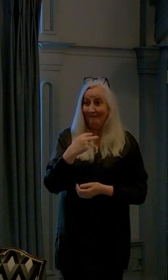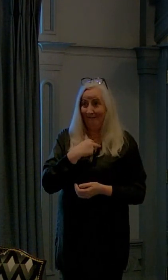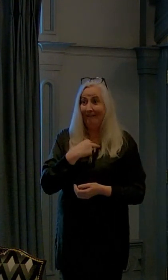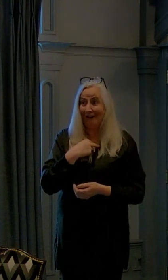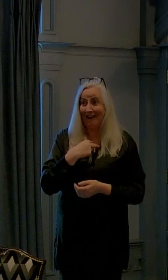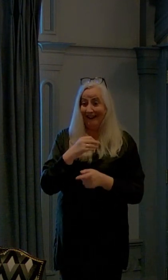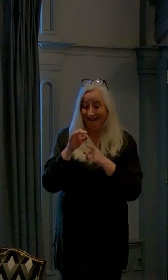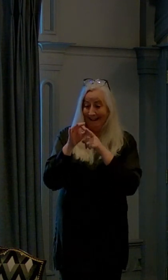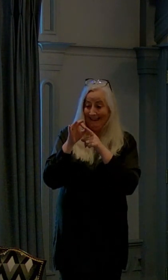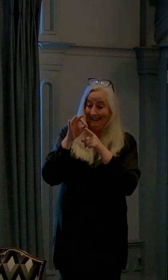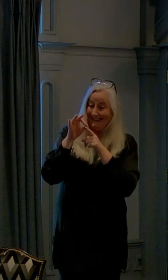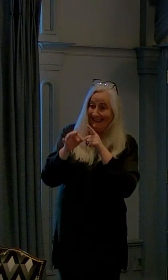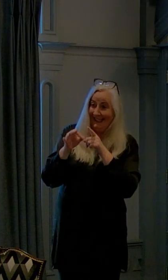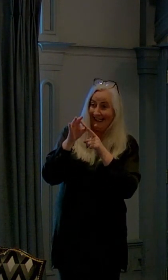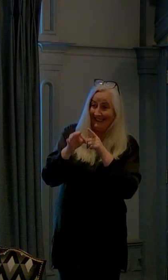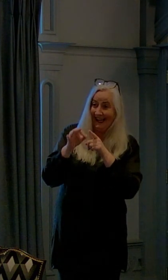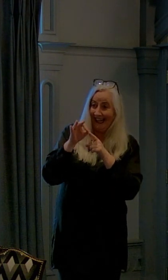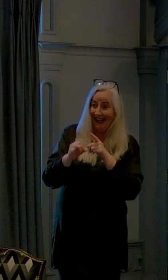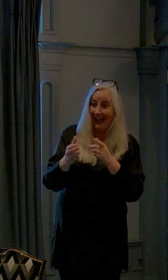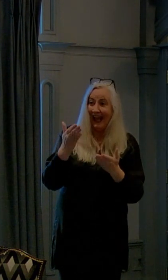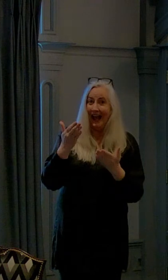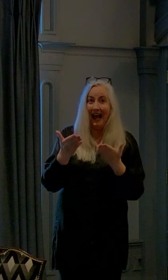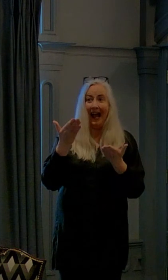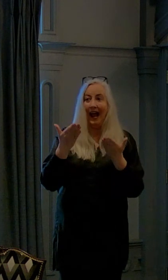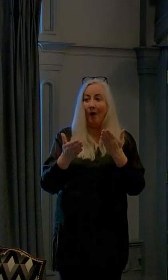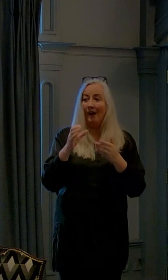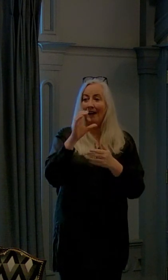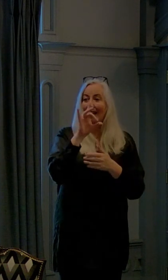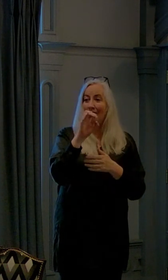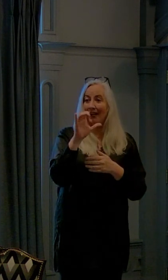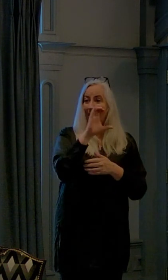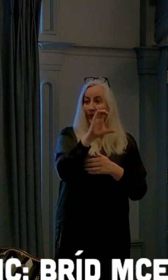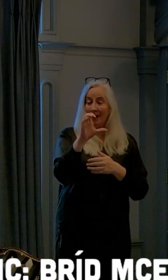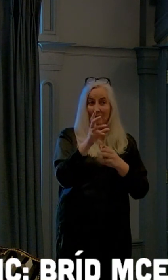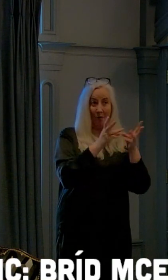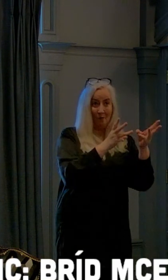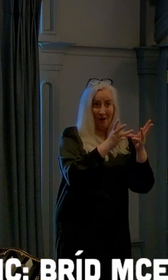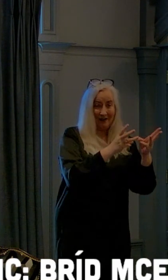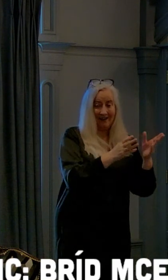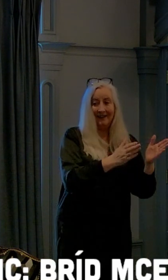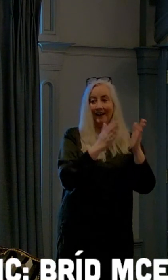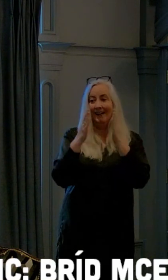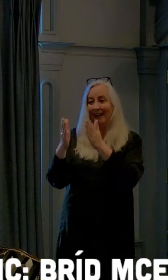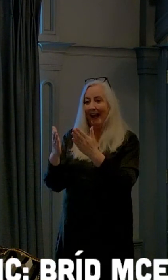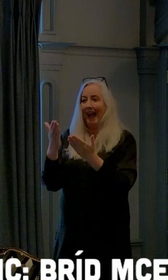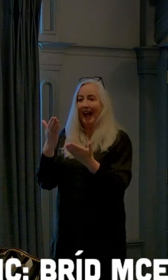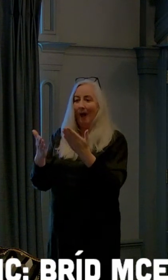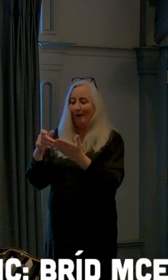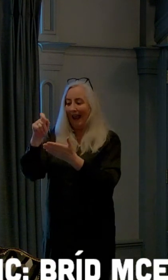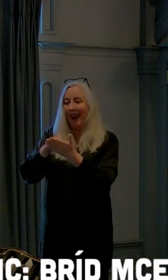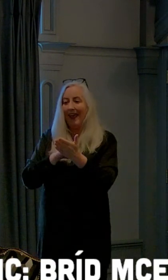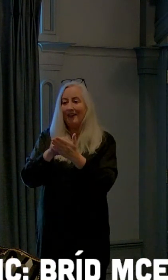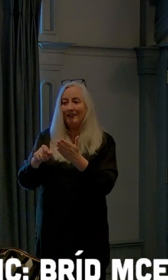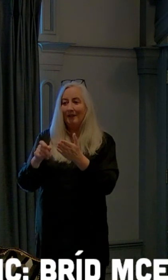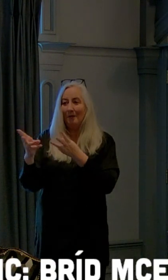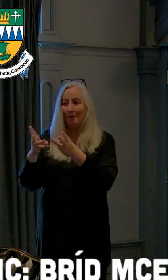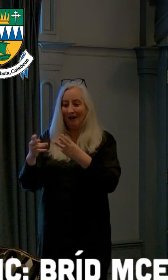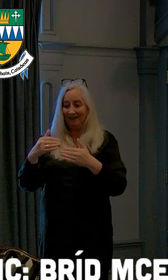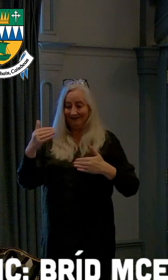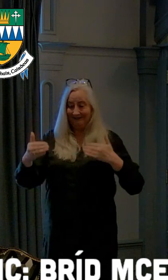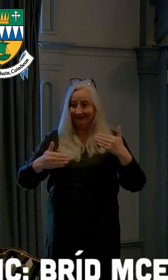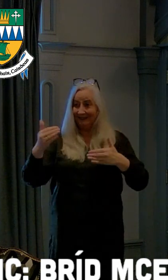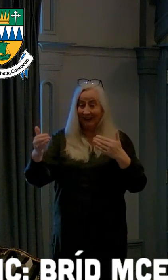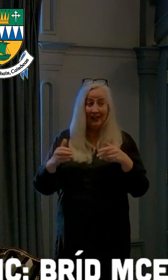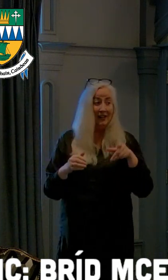detailed overview in relation to the operation of the council and the process around the elections. And look, as Christy